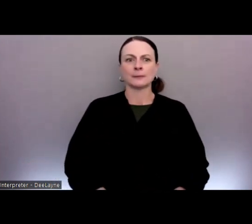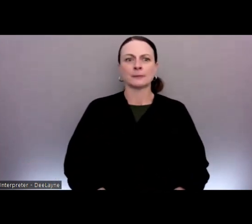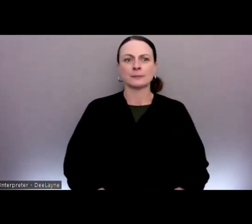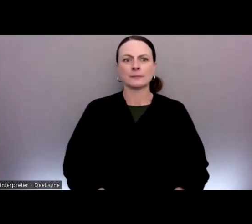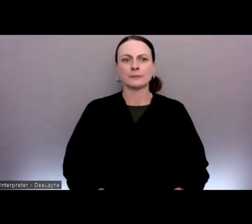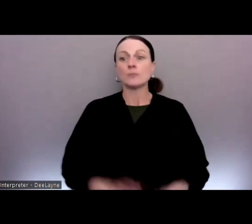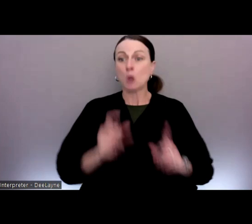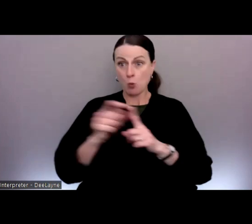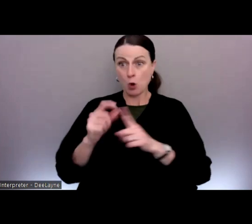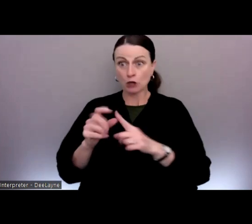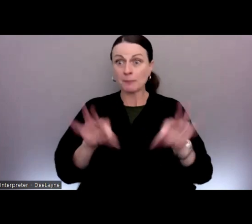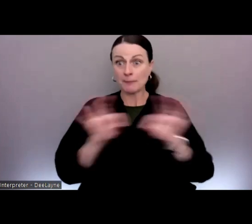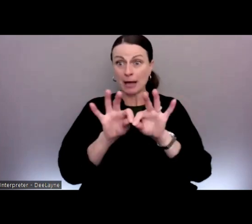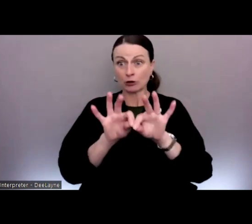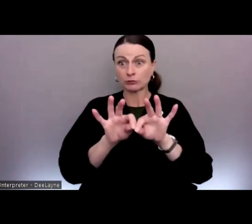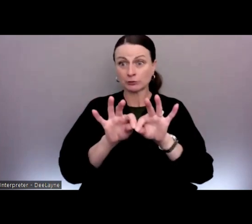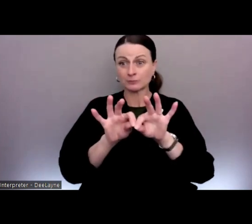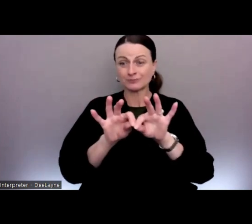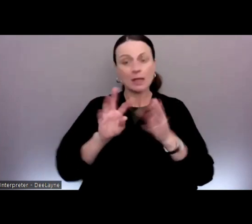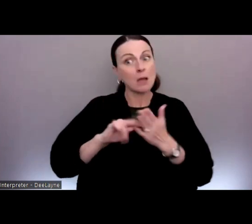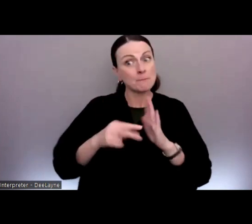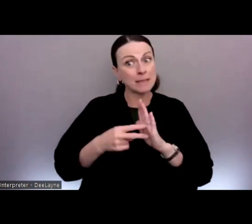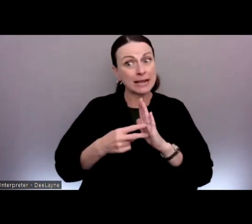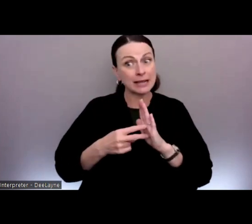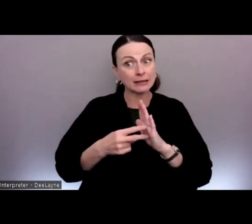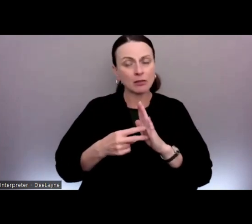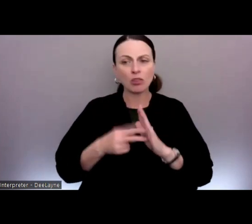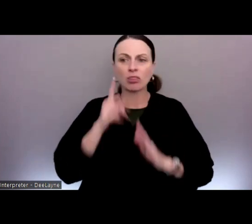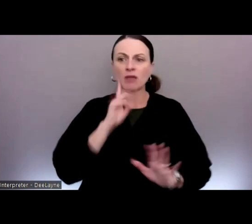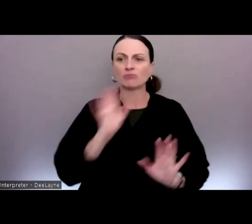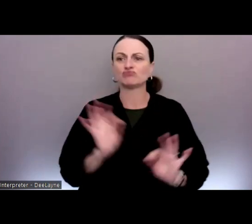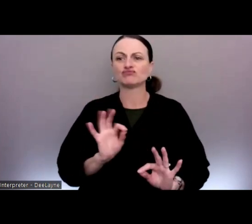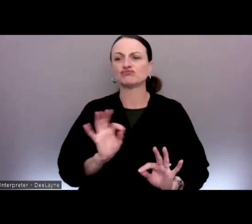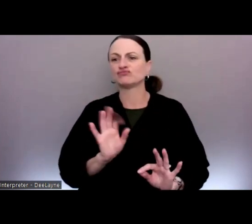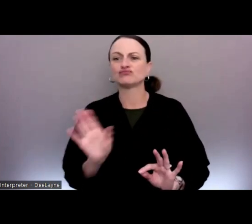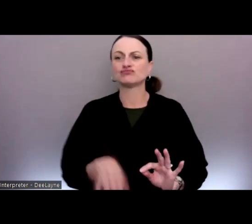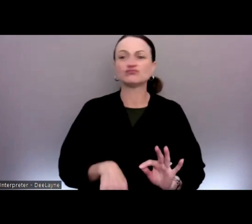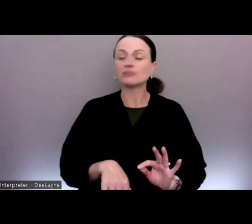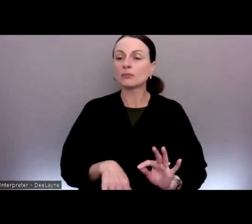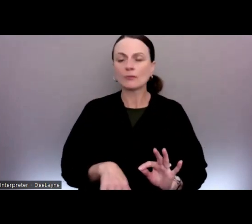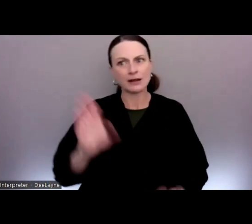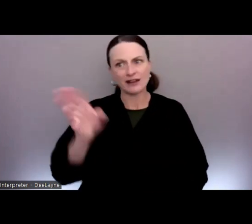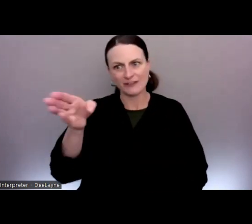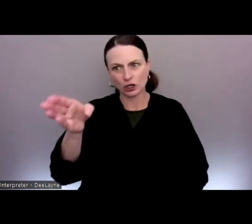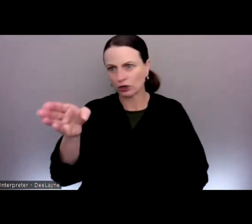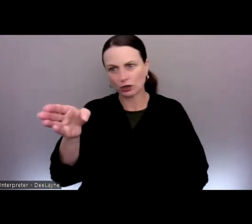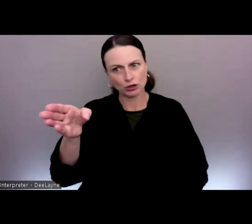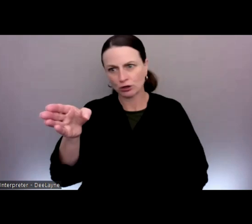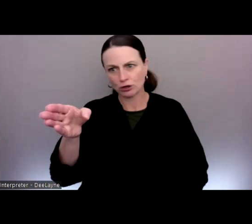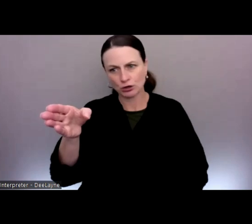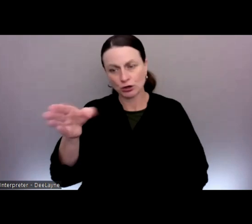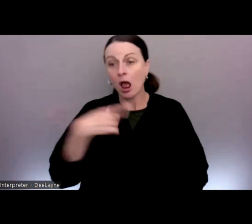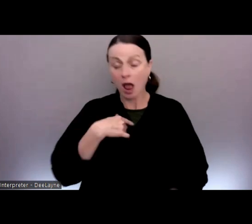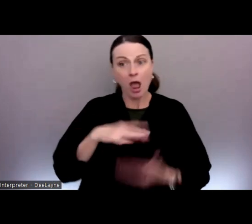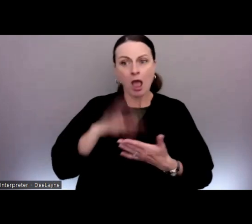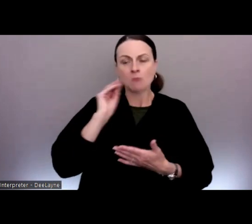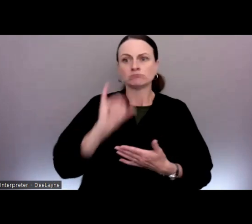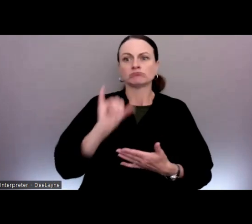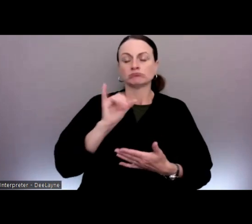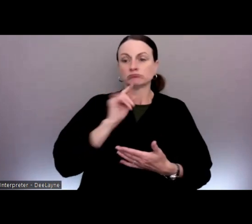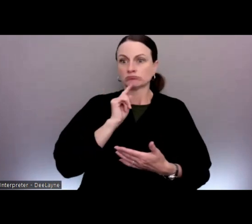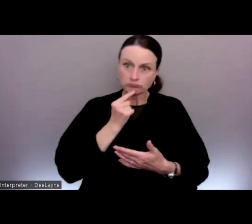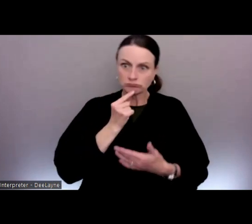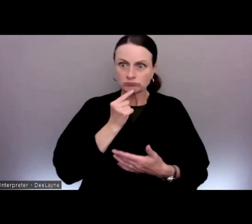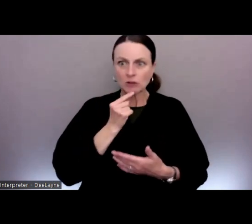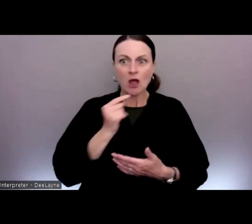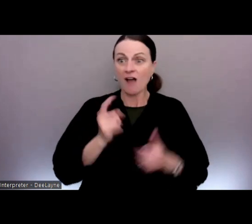Words matter, and their meanings should never be taken for granted. I first learned this, to take this really seriously anyways,